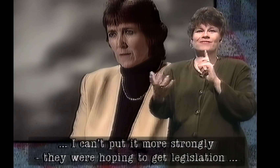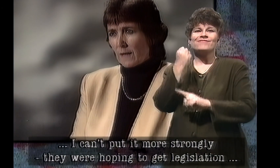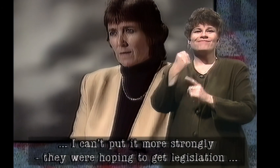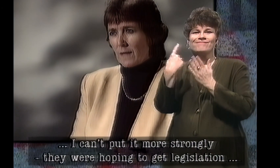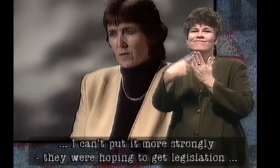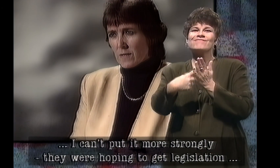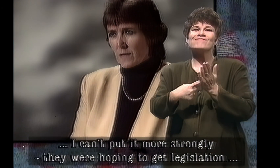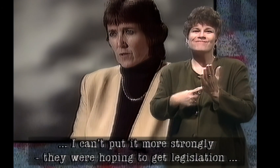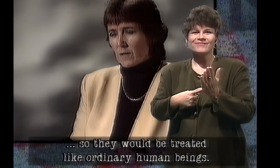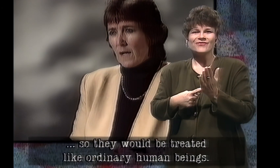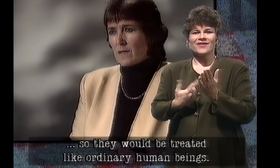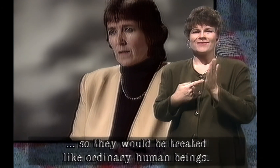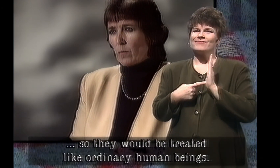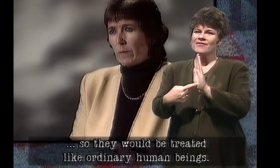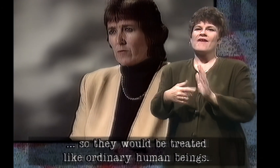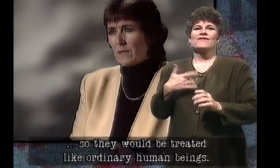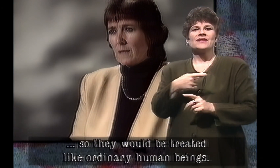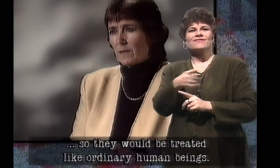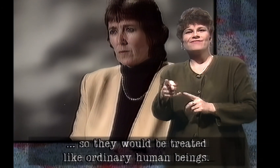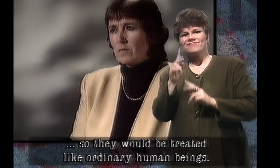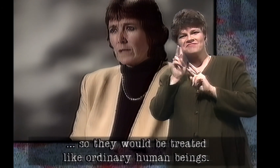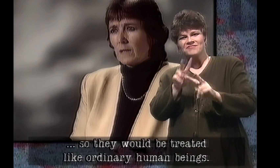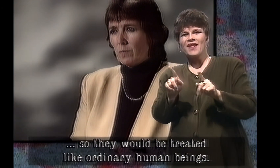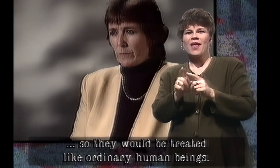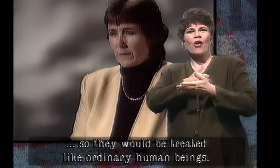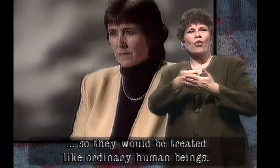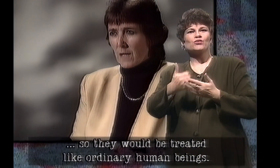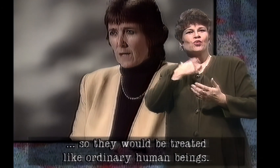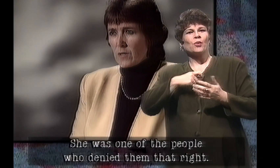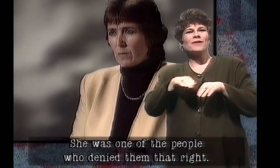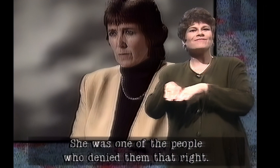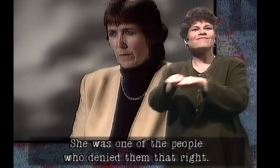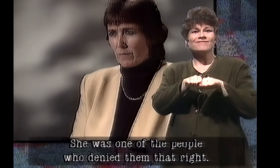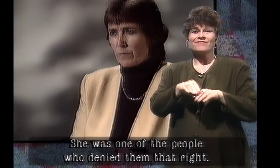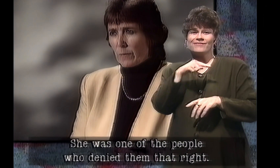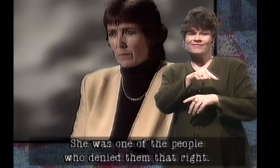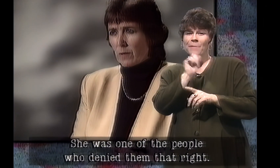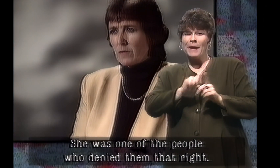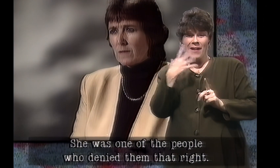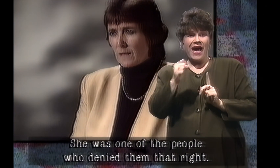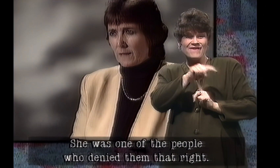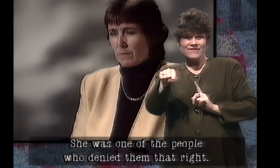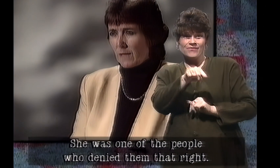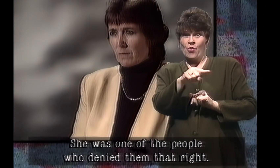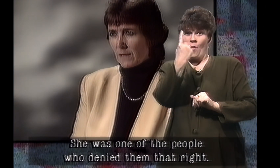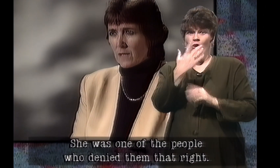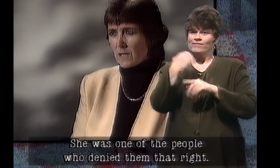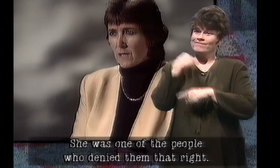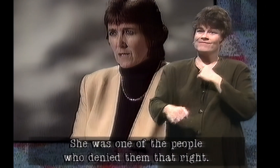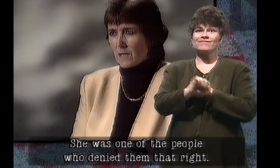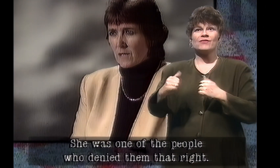hoping to get legislation so they would be treated like ordinary human beings. She was the one of the people who denied them that